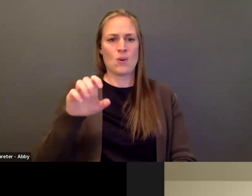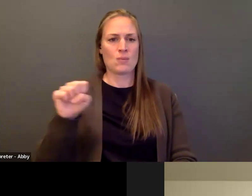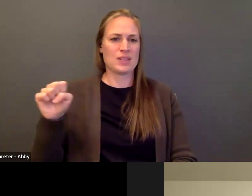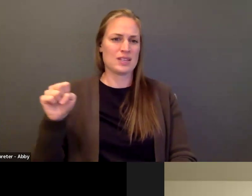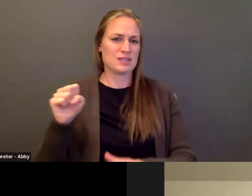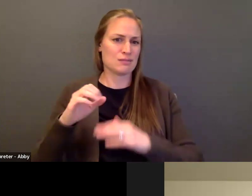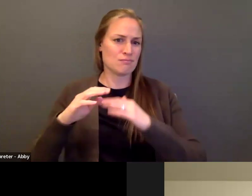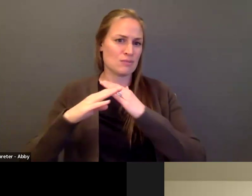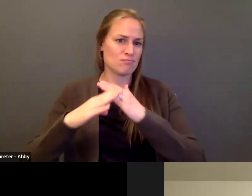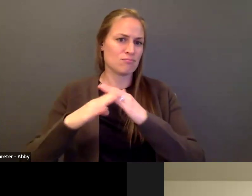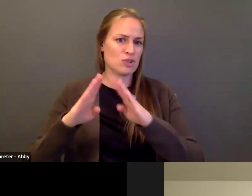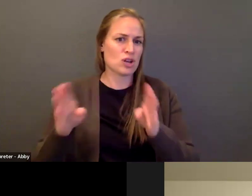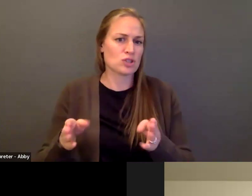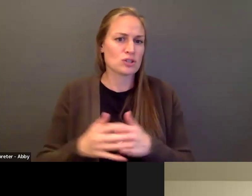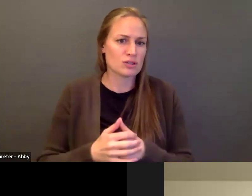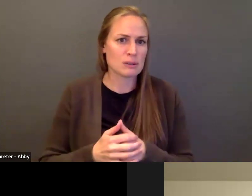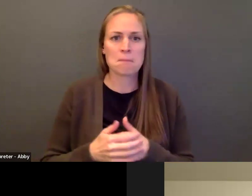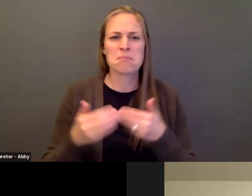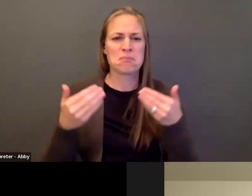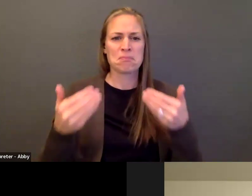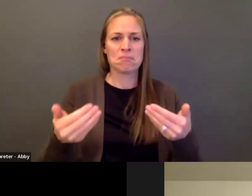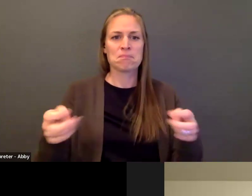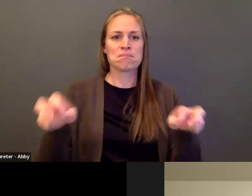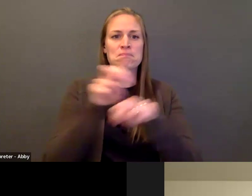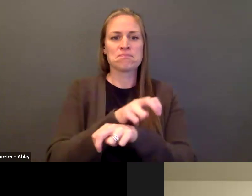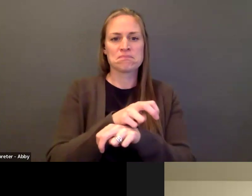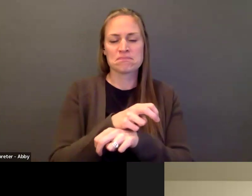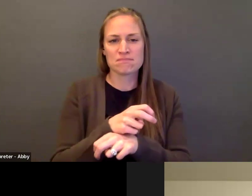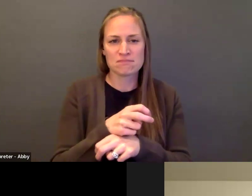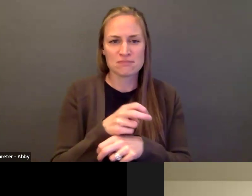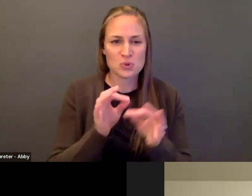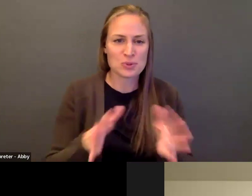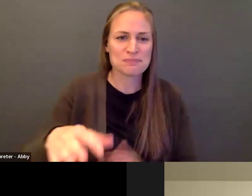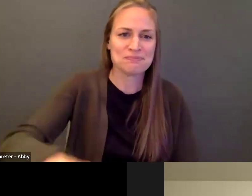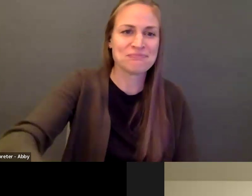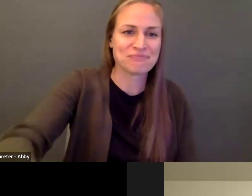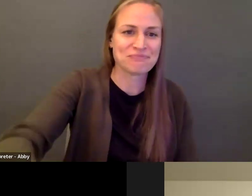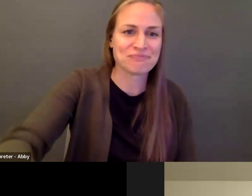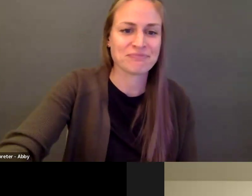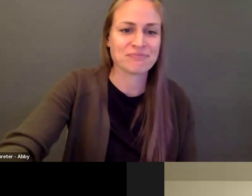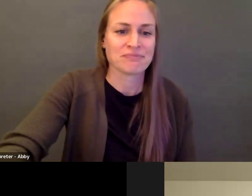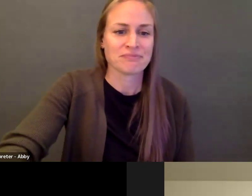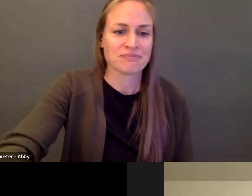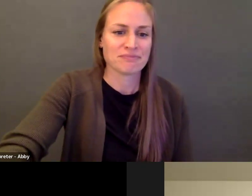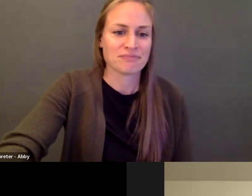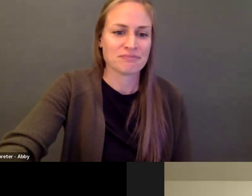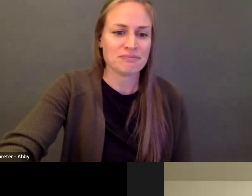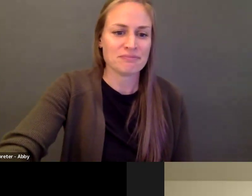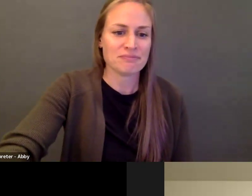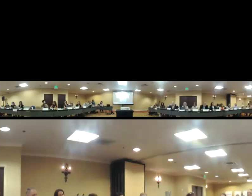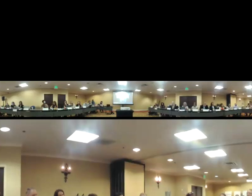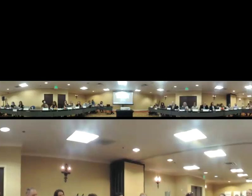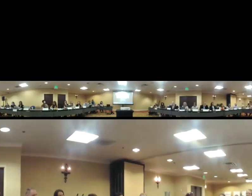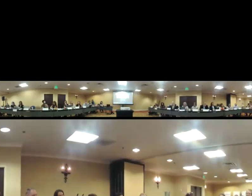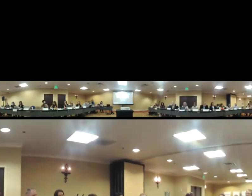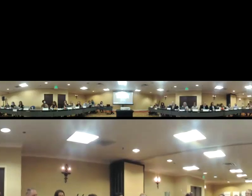said. Because someone has an intellectual developmental disability doesn't mean that they can't recover, right? This means that I think